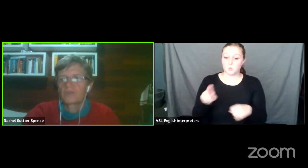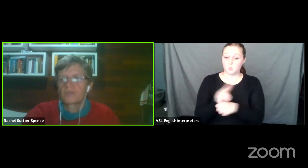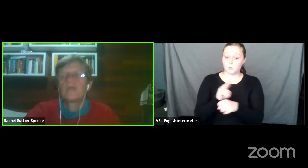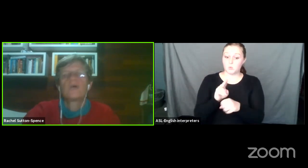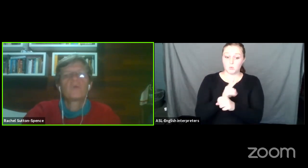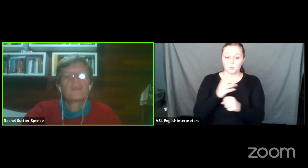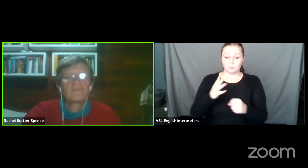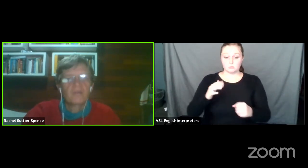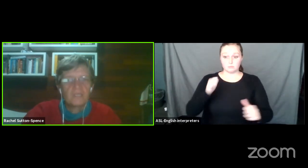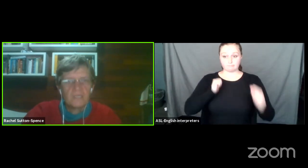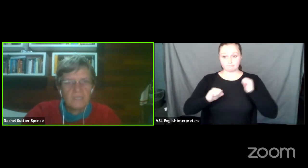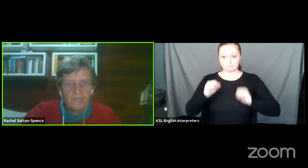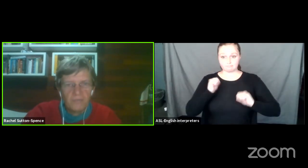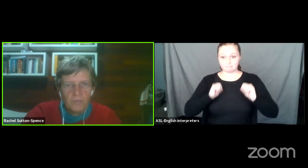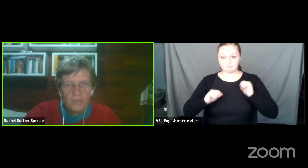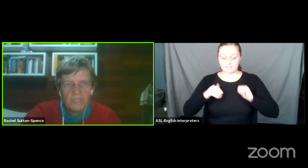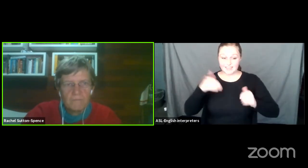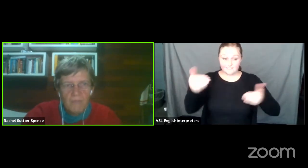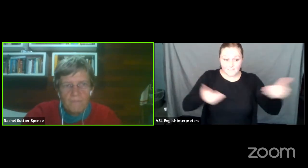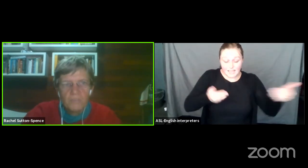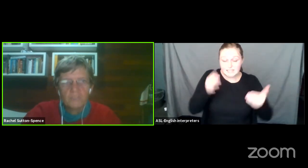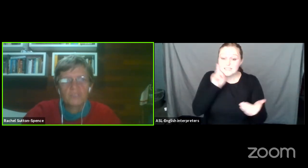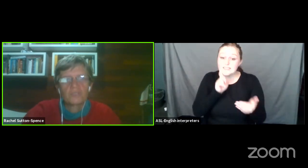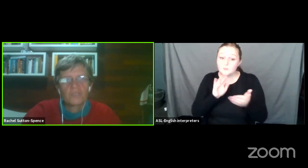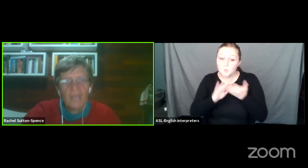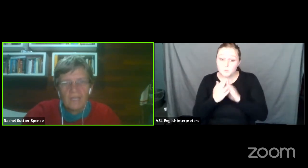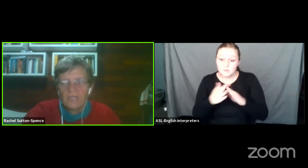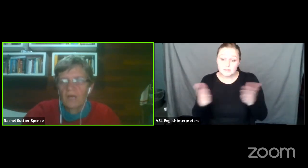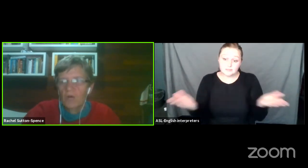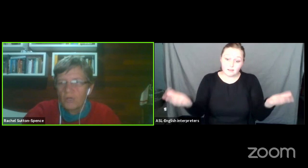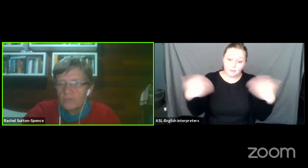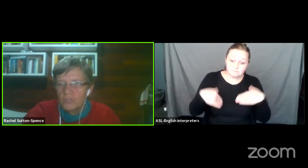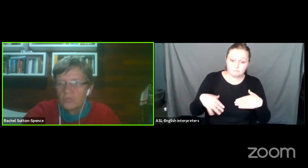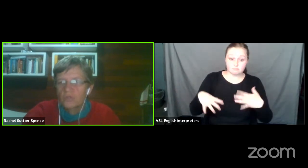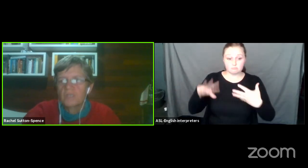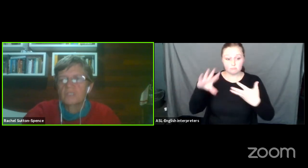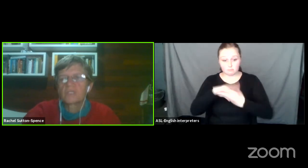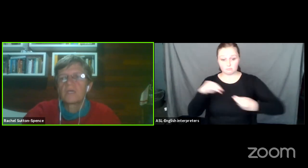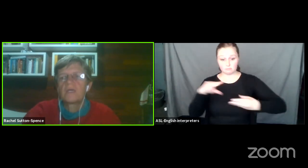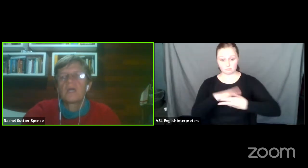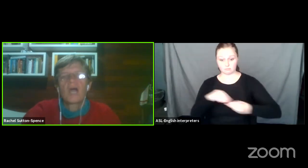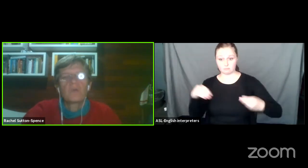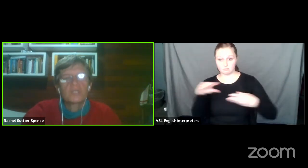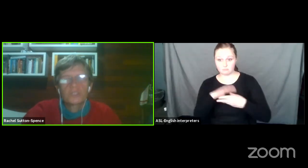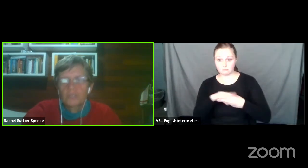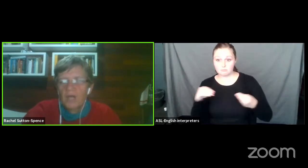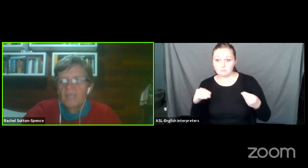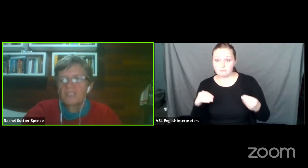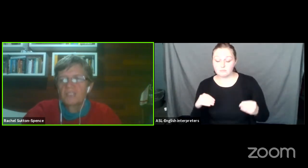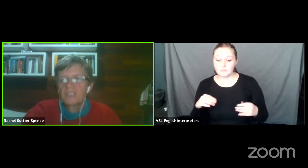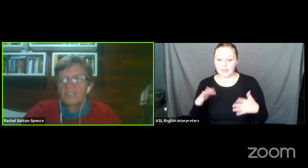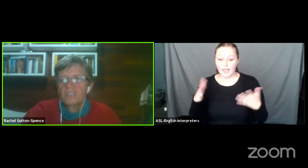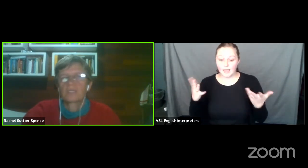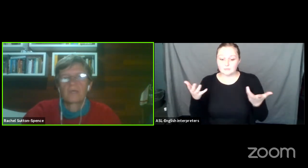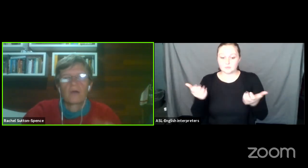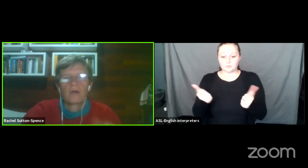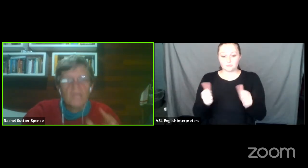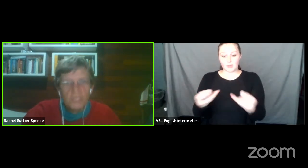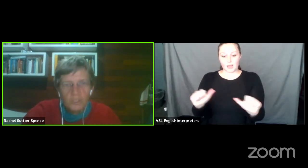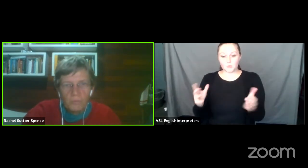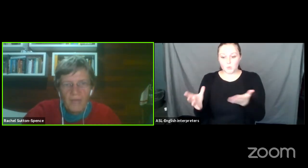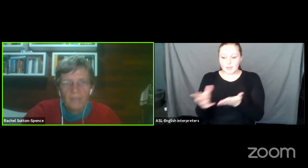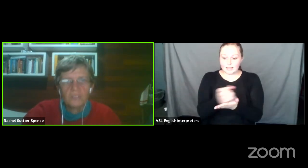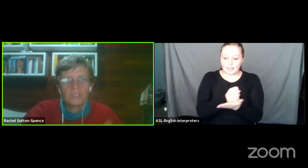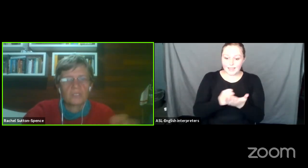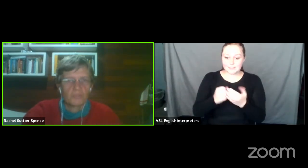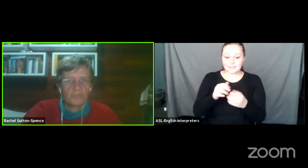us. We invited deaf community members to tell their own stories. And we tried to get a